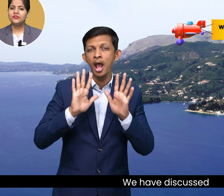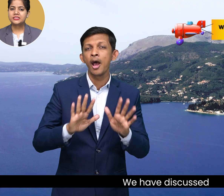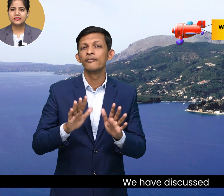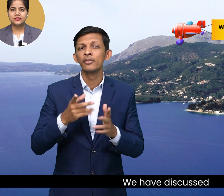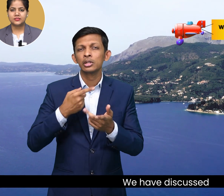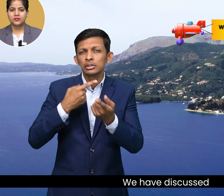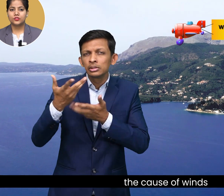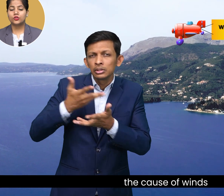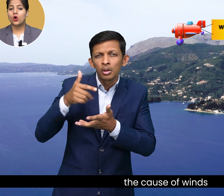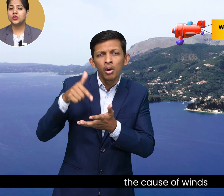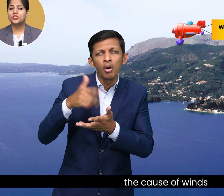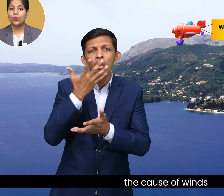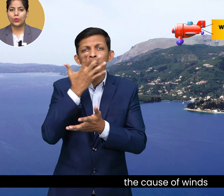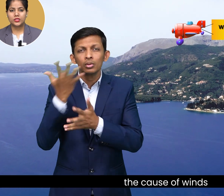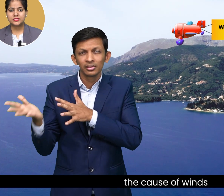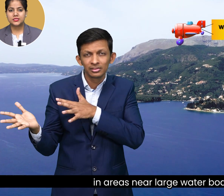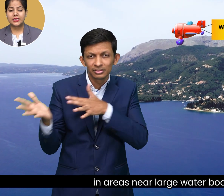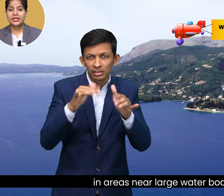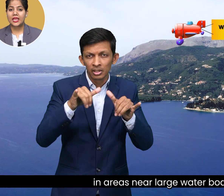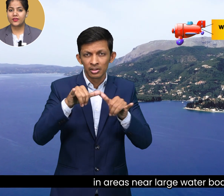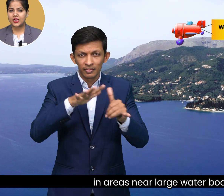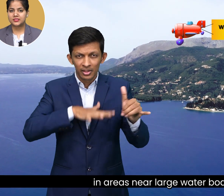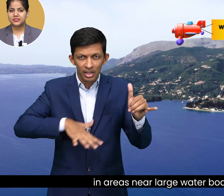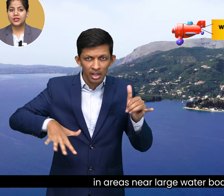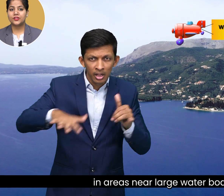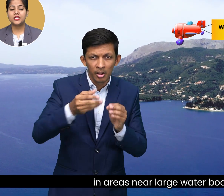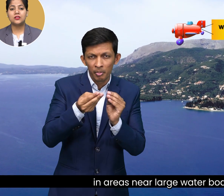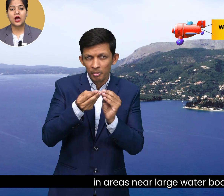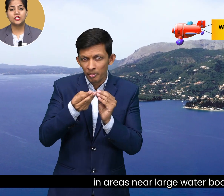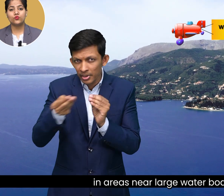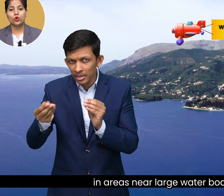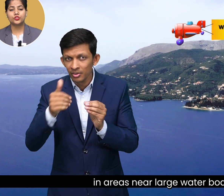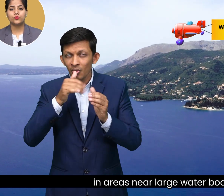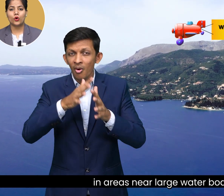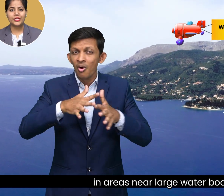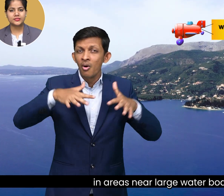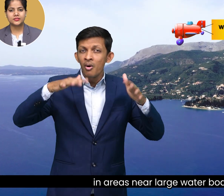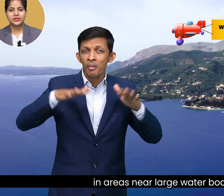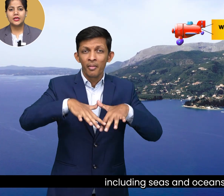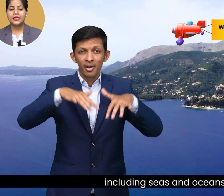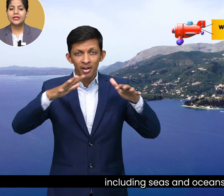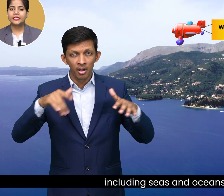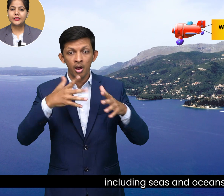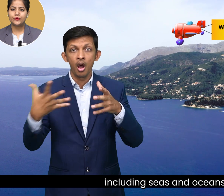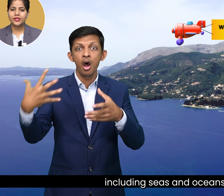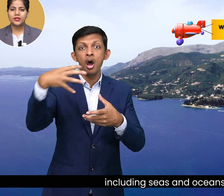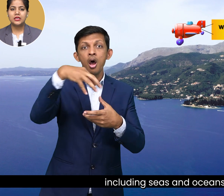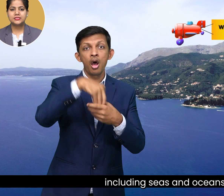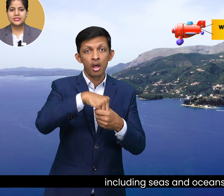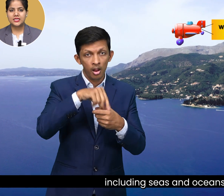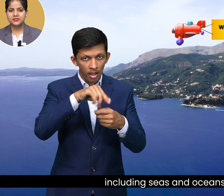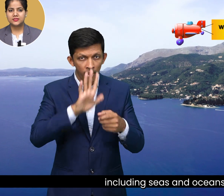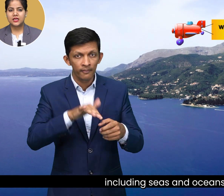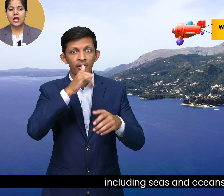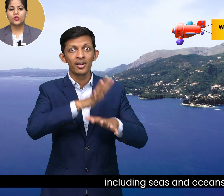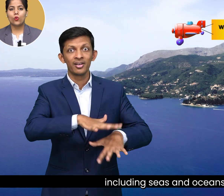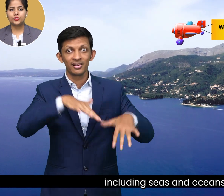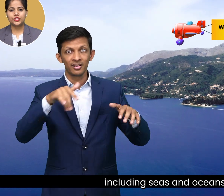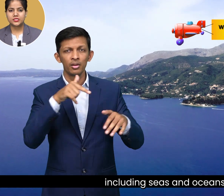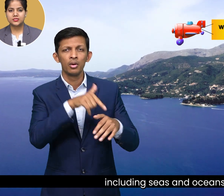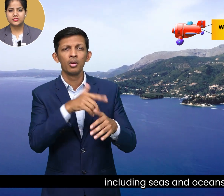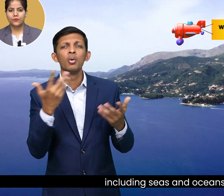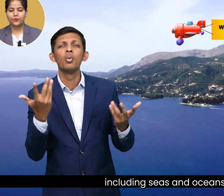We have discussed the cause of winds in areas near large water bodies, including seas